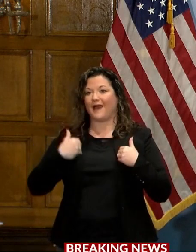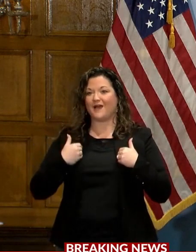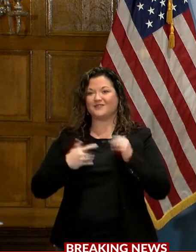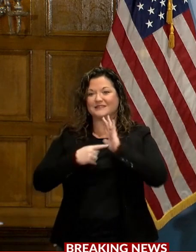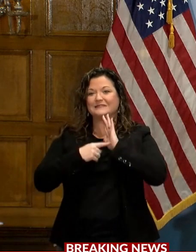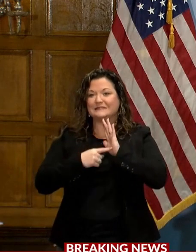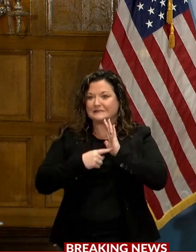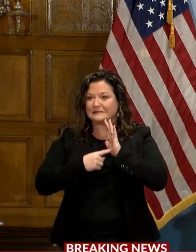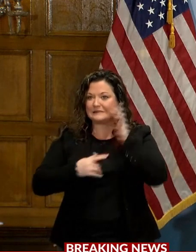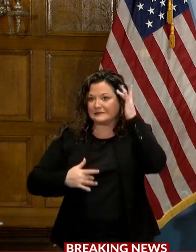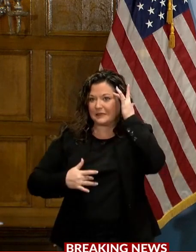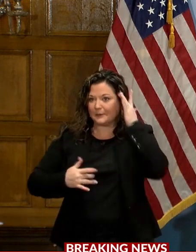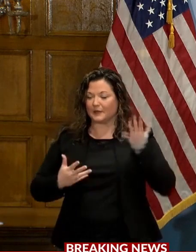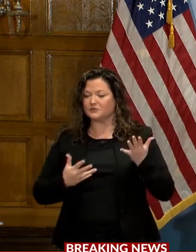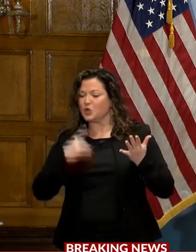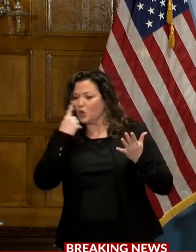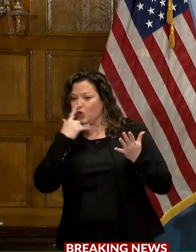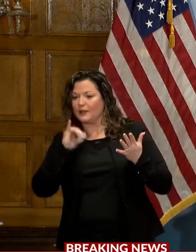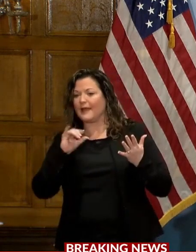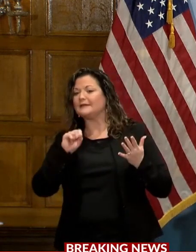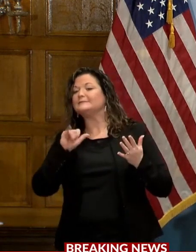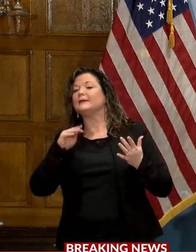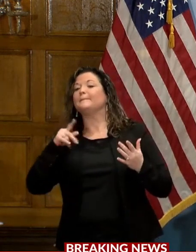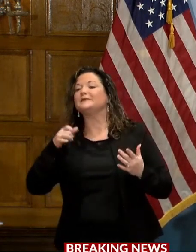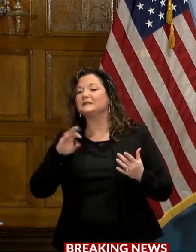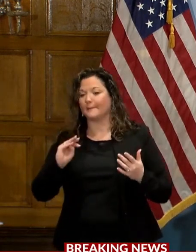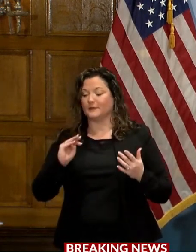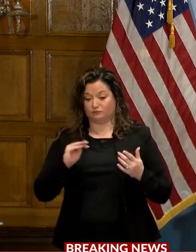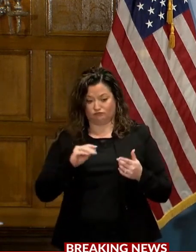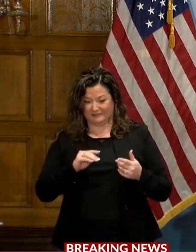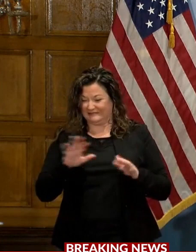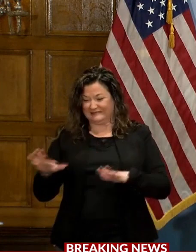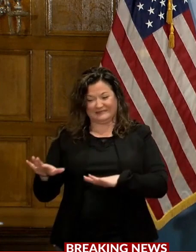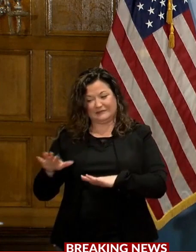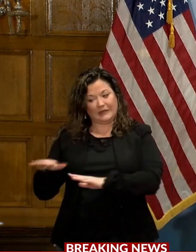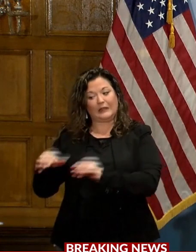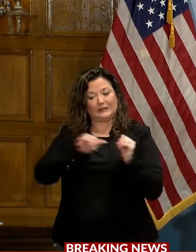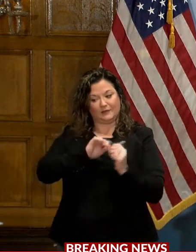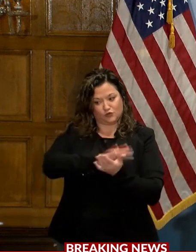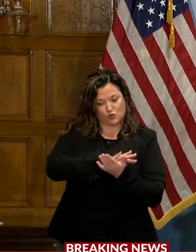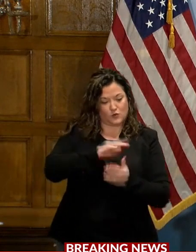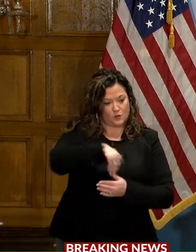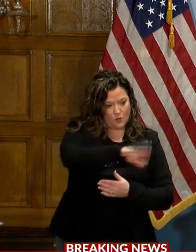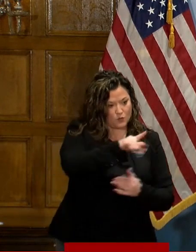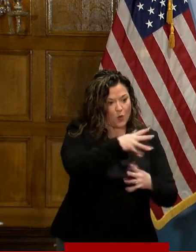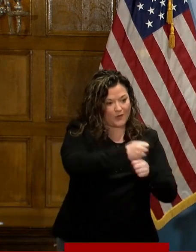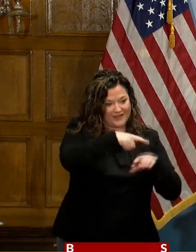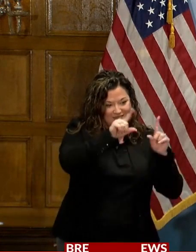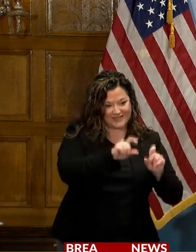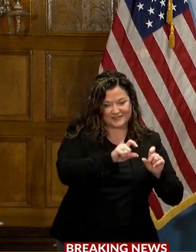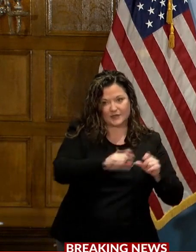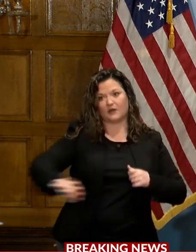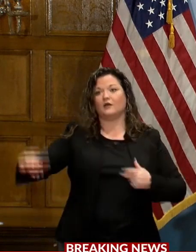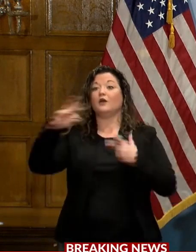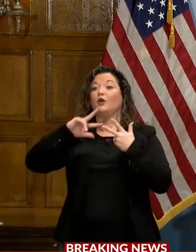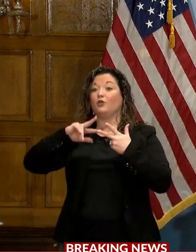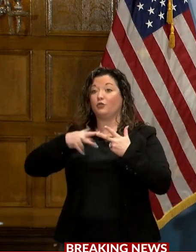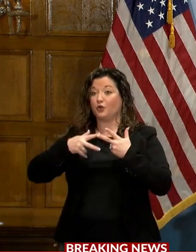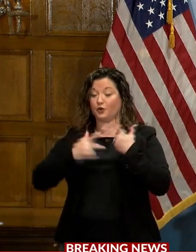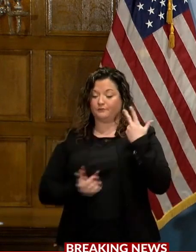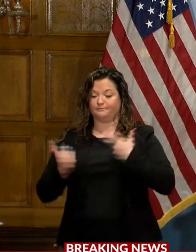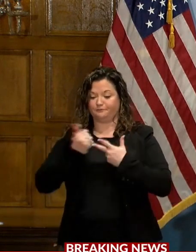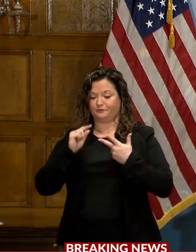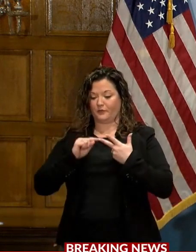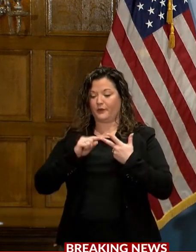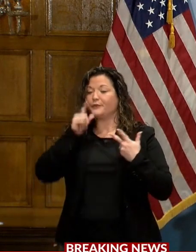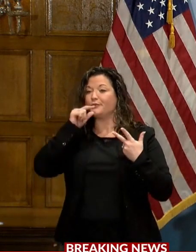make sure they are removed from the school setting so they can go and get tested. And then the third priority is to identify